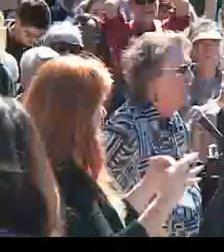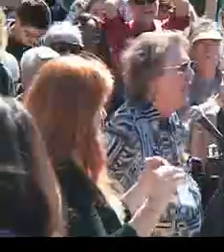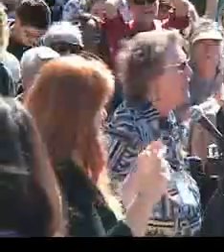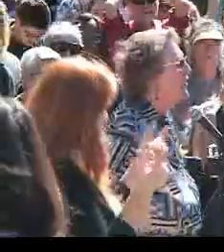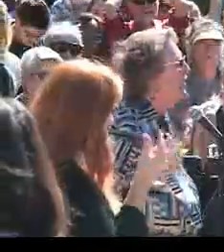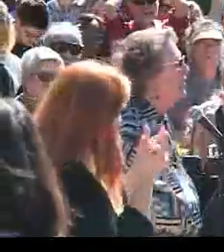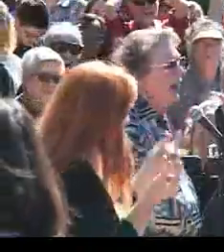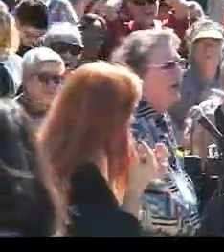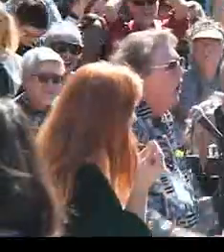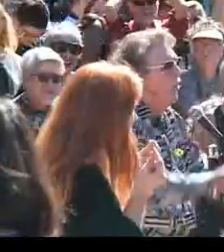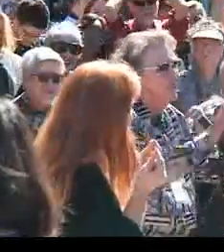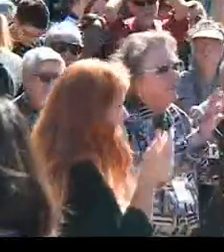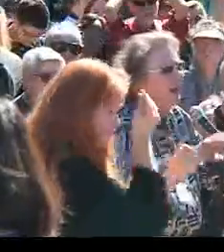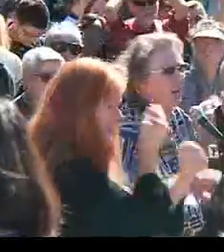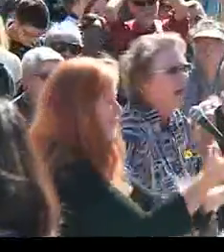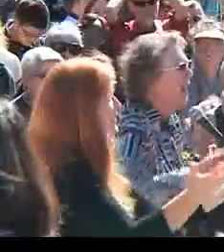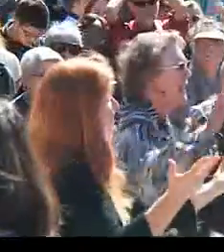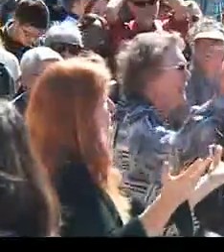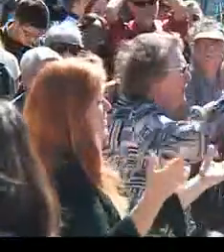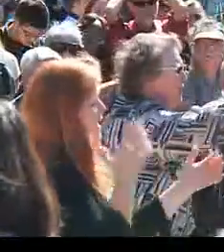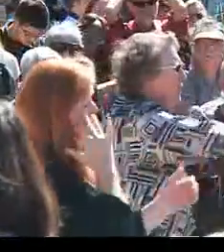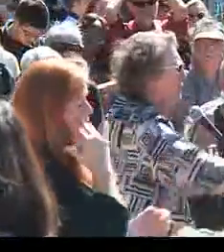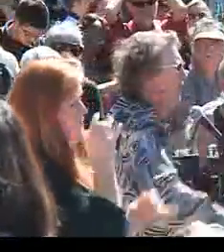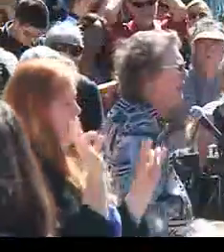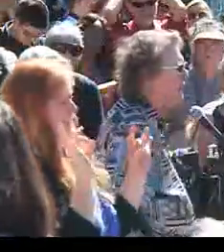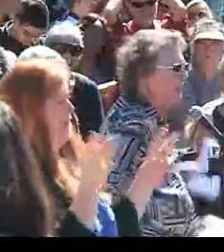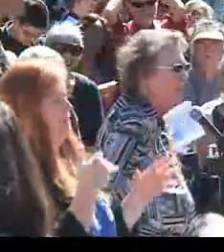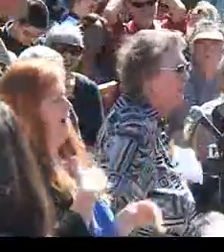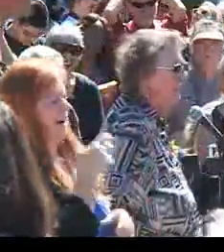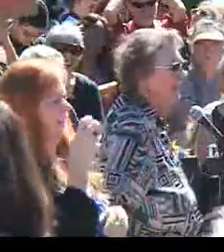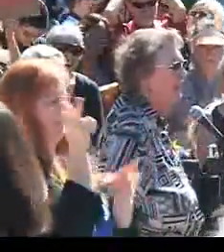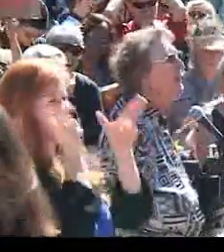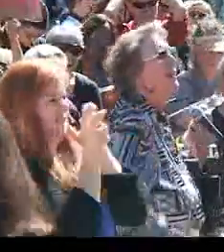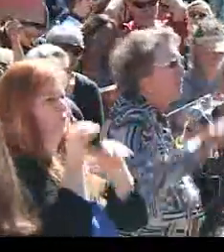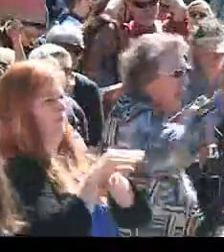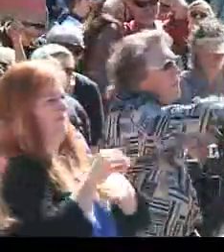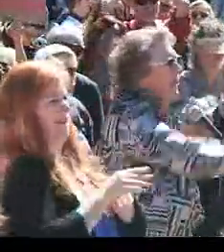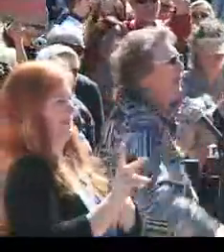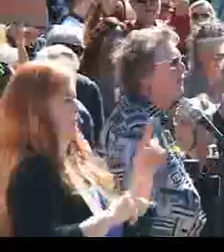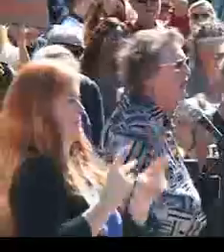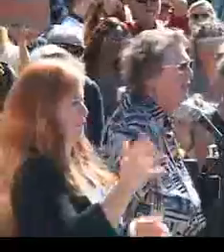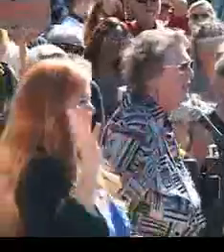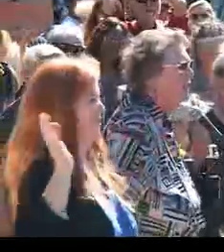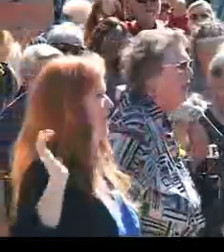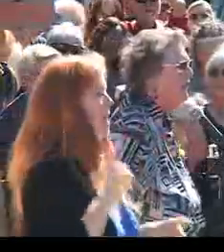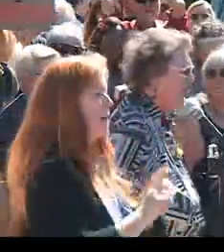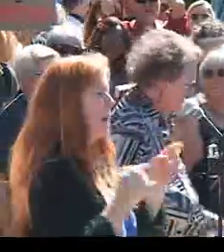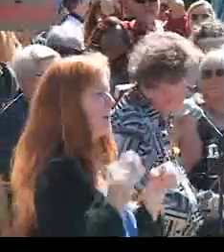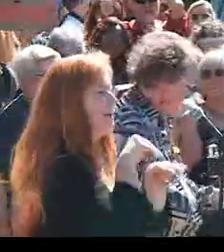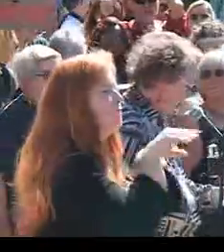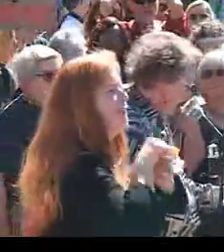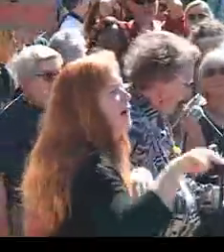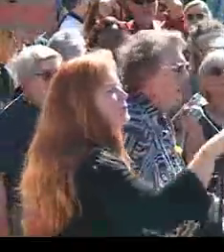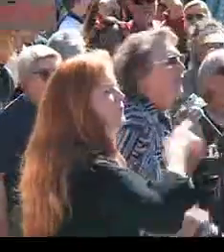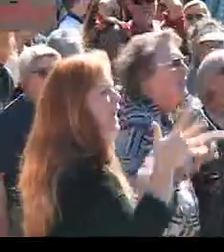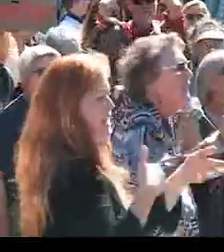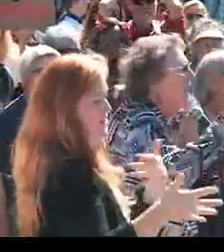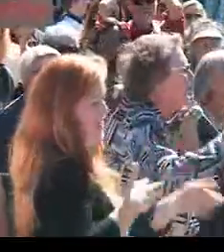what I say to you. I know it's terrible. I didn't listen to advice of people then, but I'm going to give you a little advice